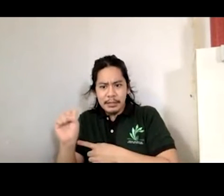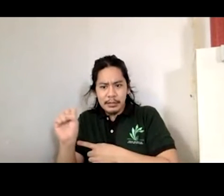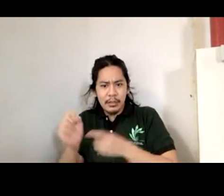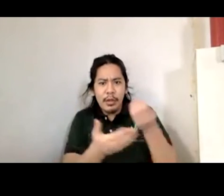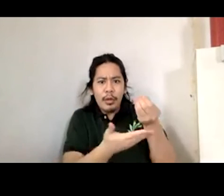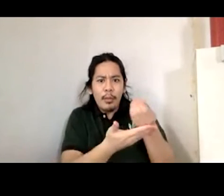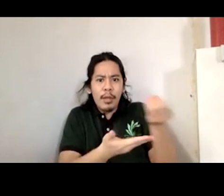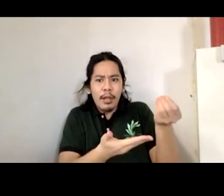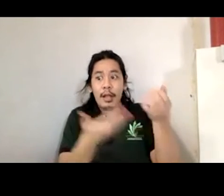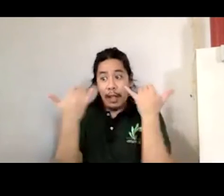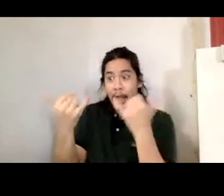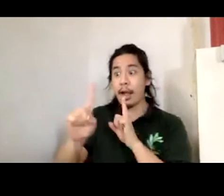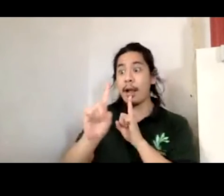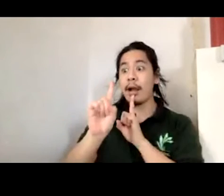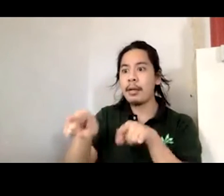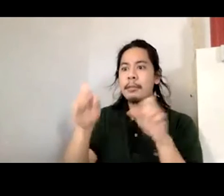24